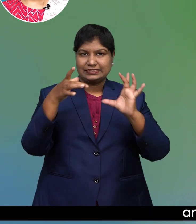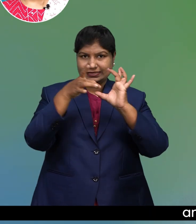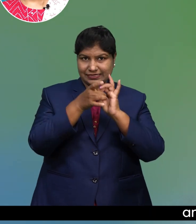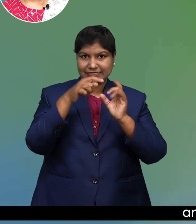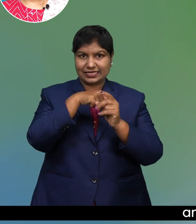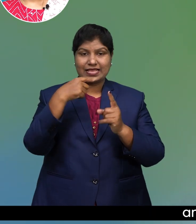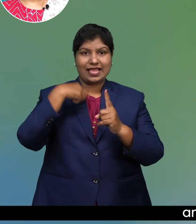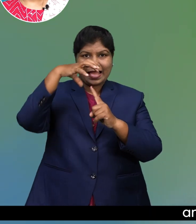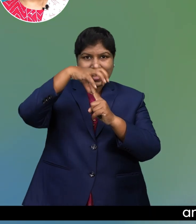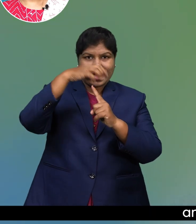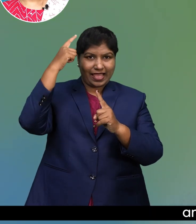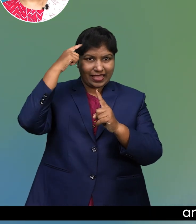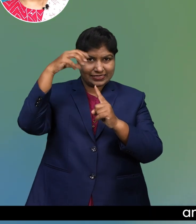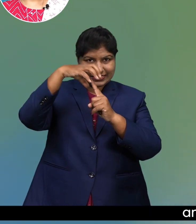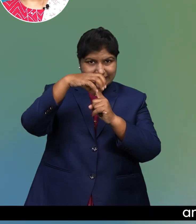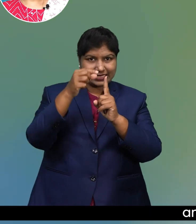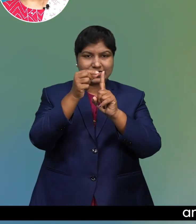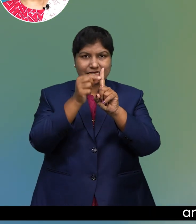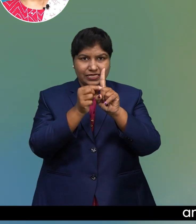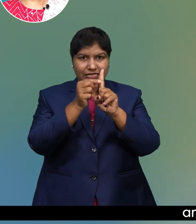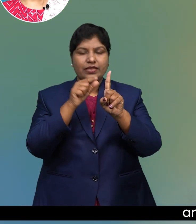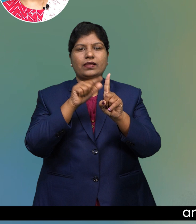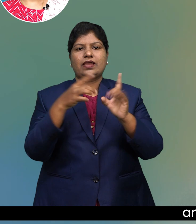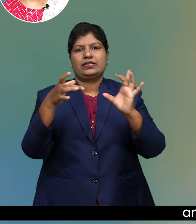and middle piece,